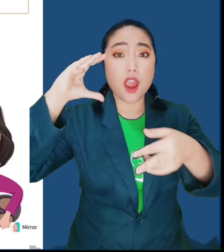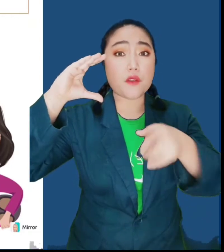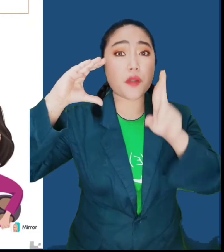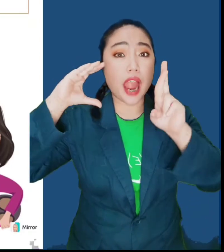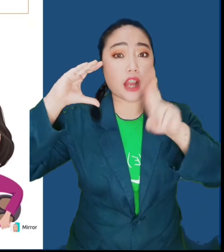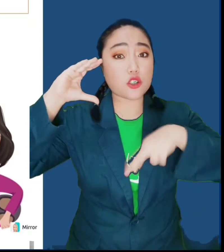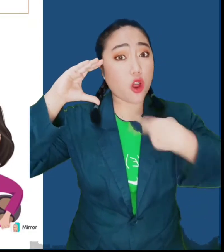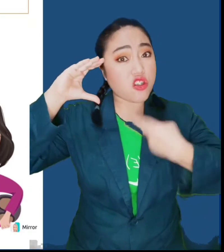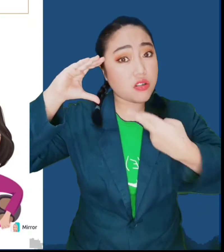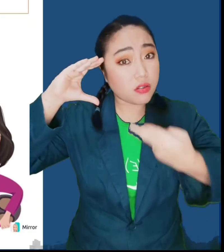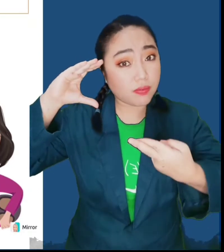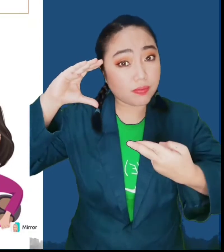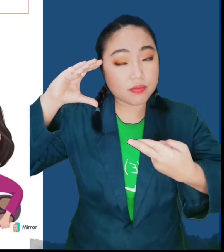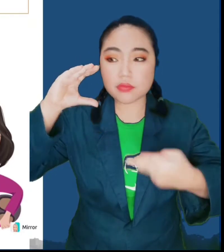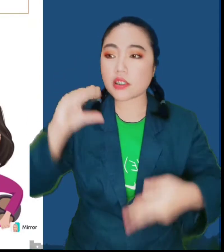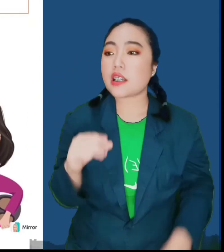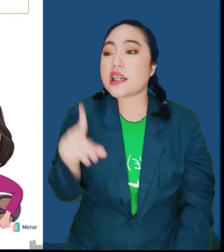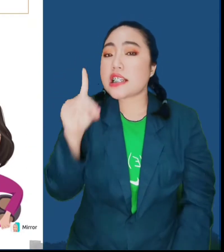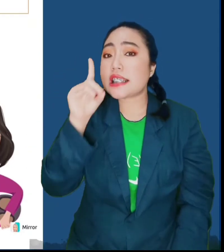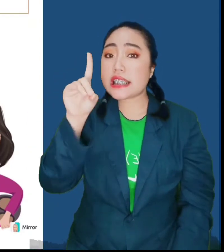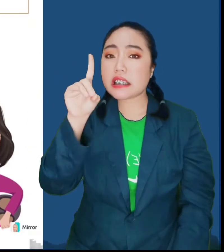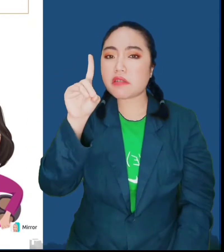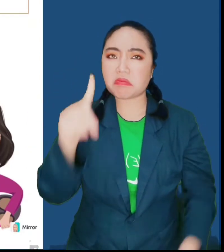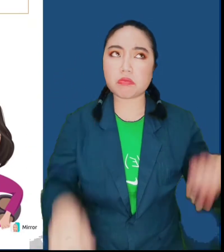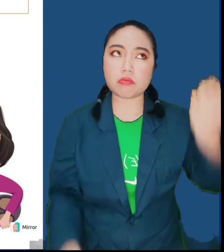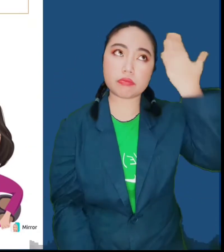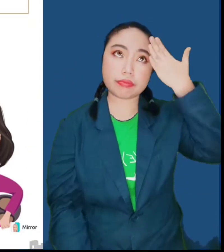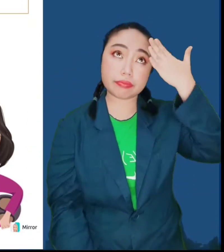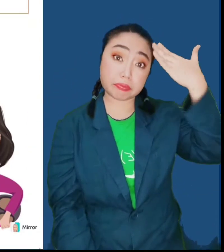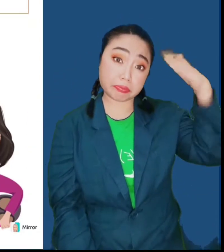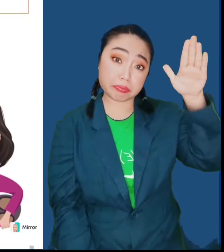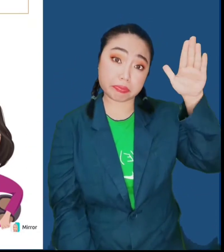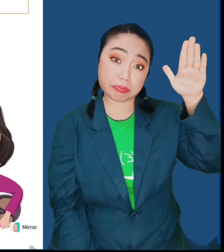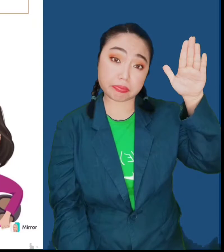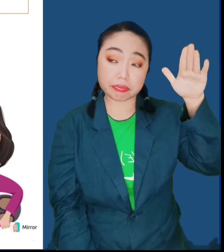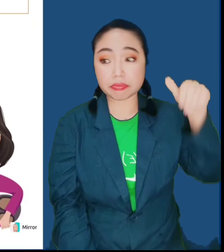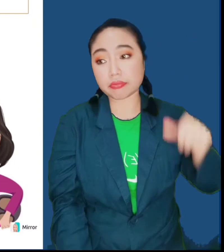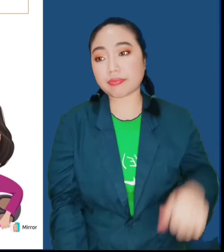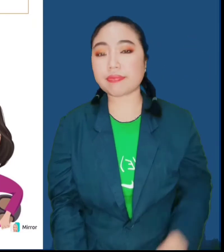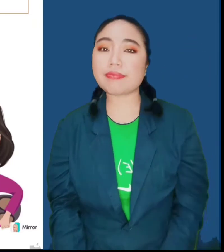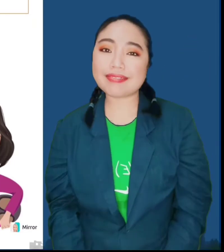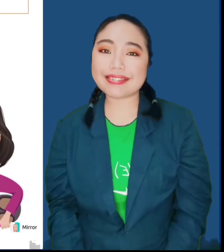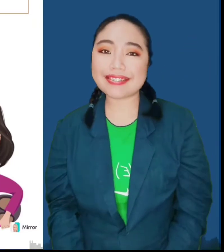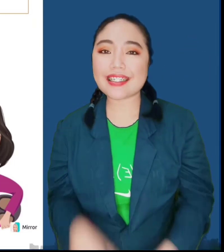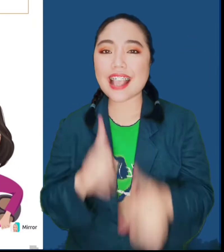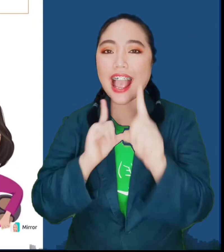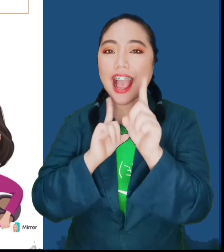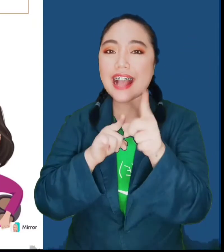Reaction. Or D. Unknown.